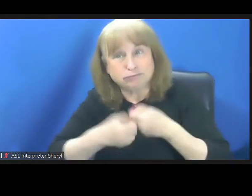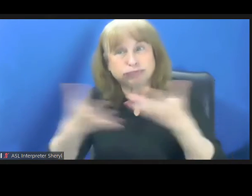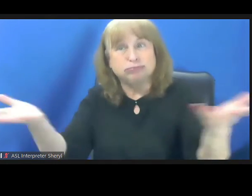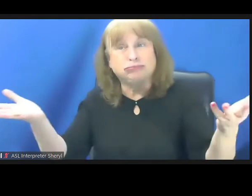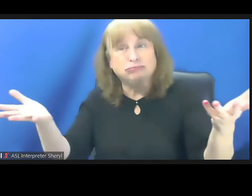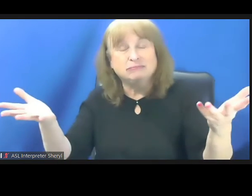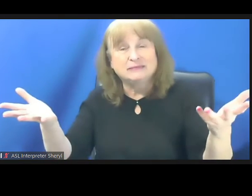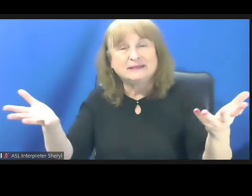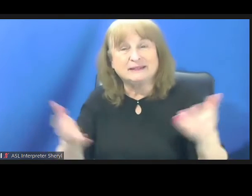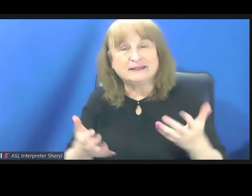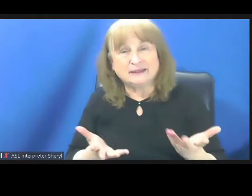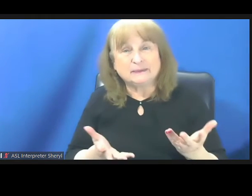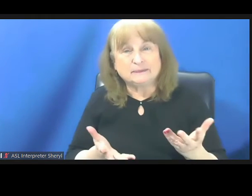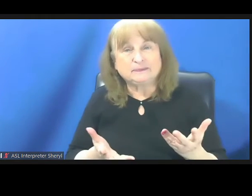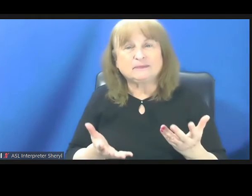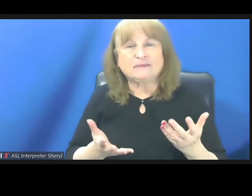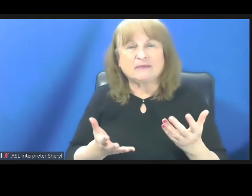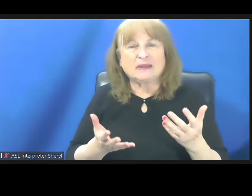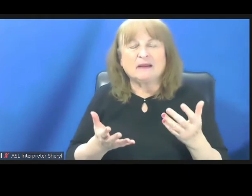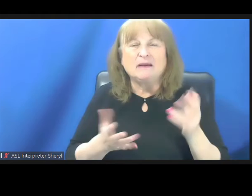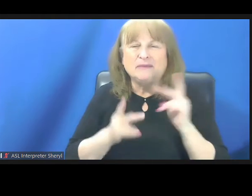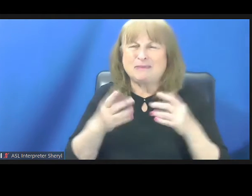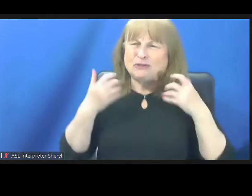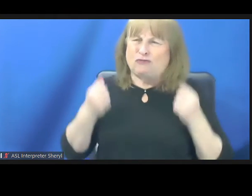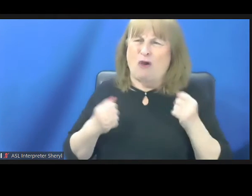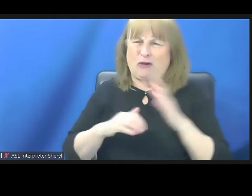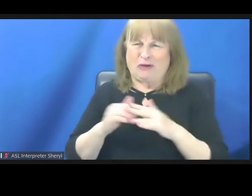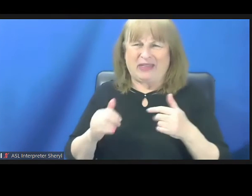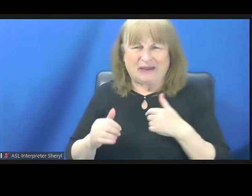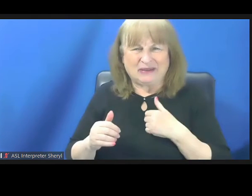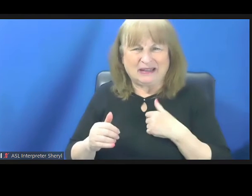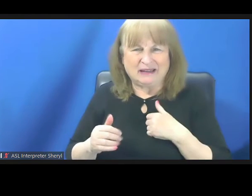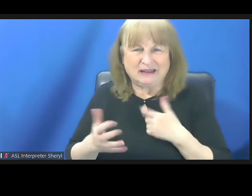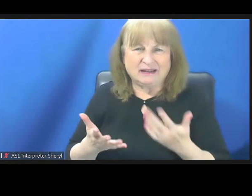these women were stronger than me, who was at that